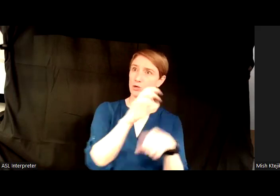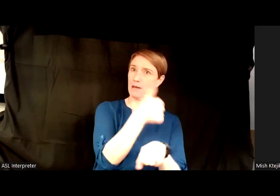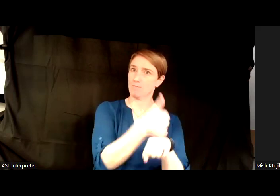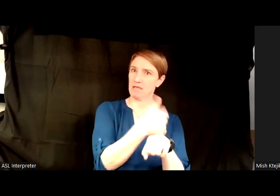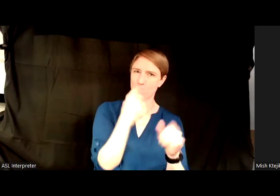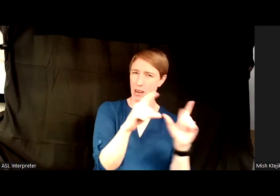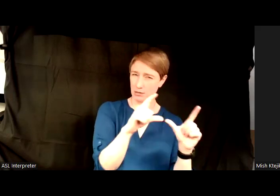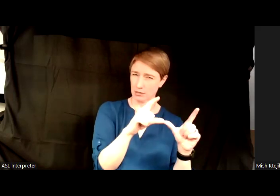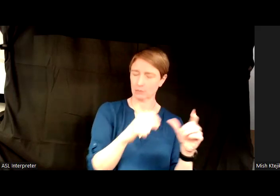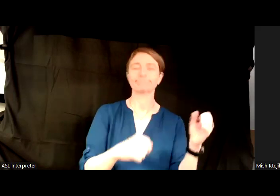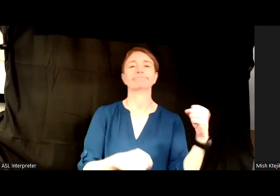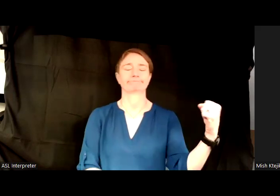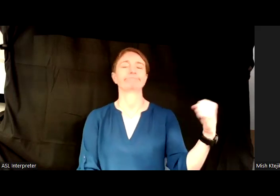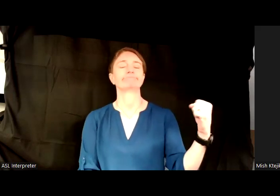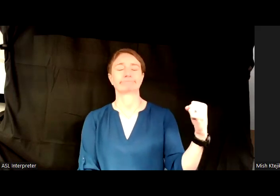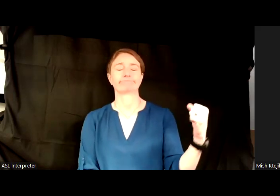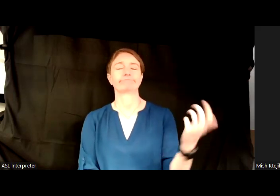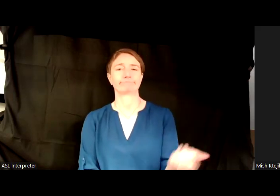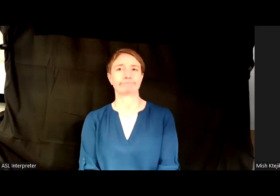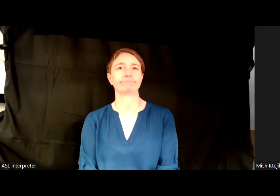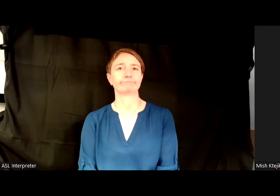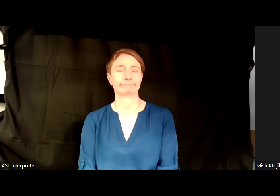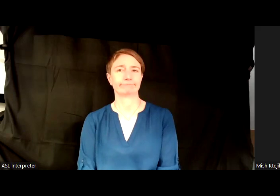for licensing. Yeah.